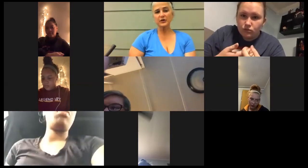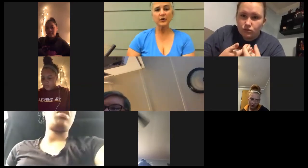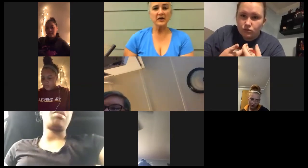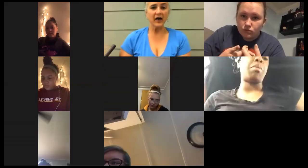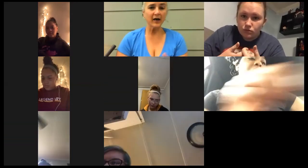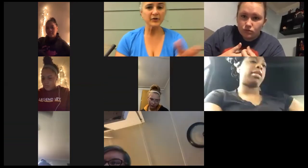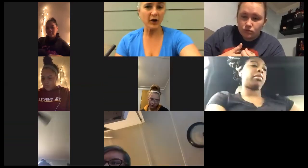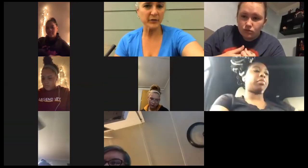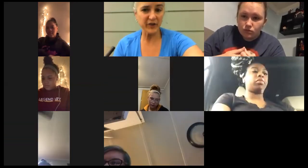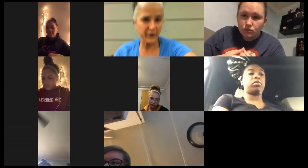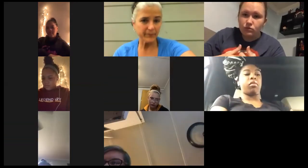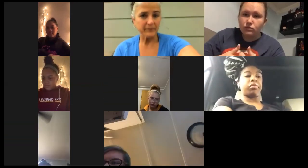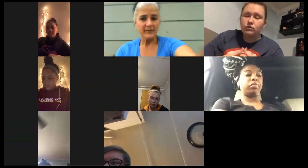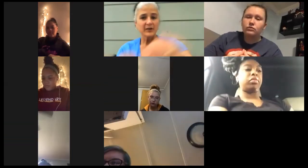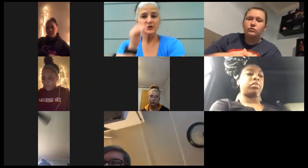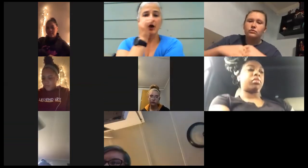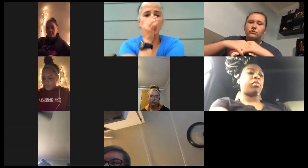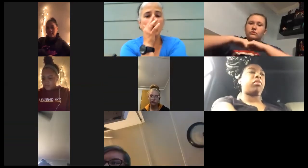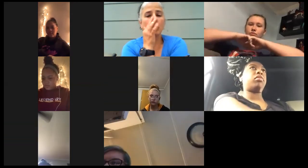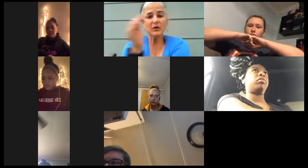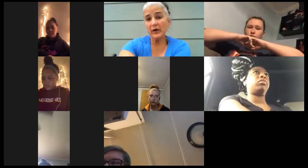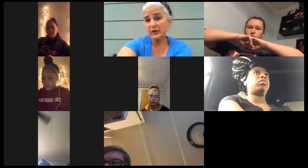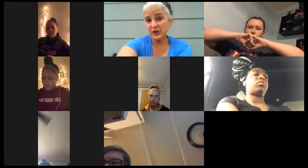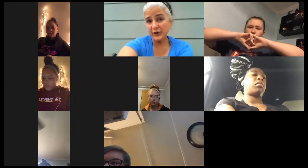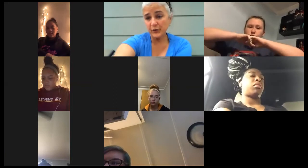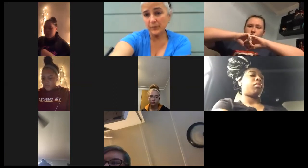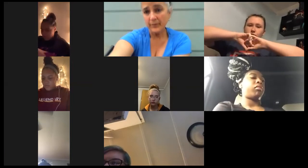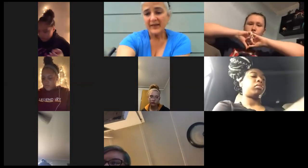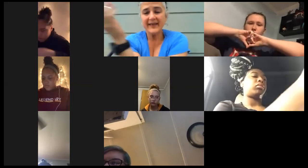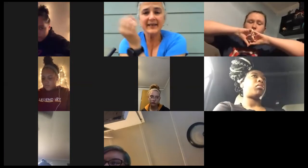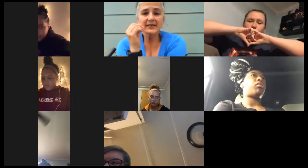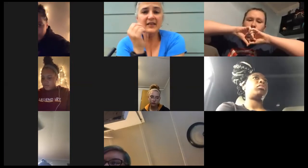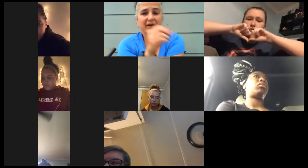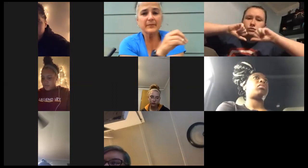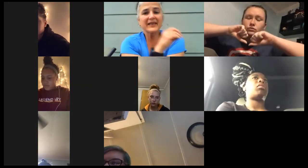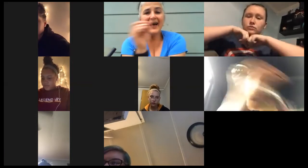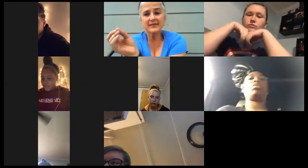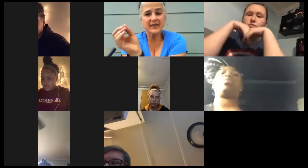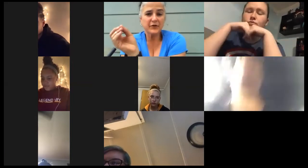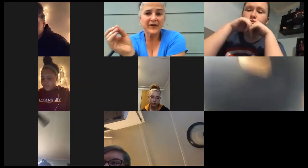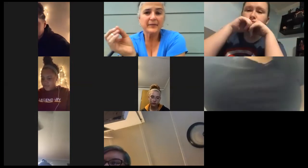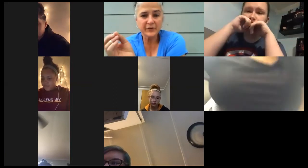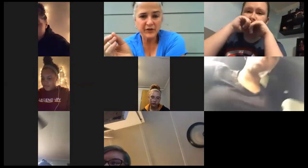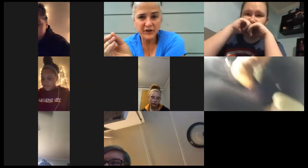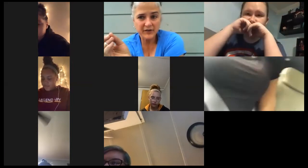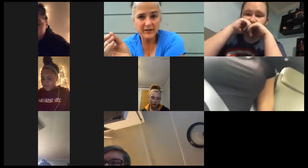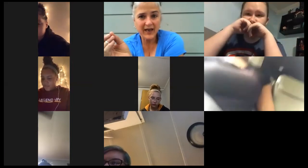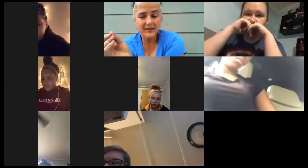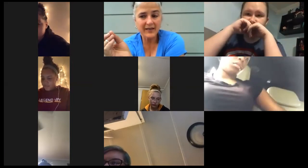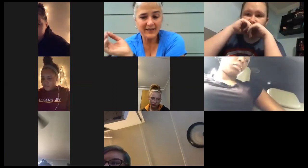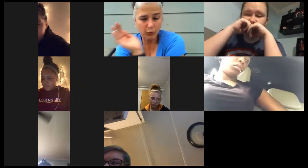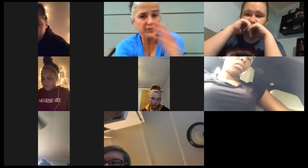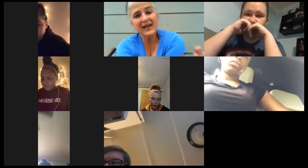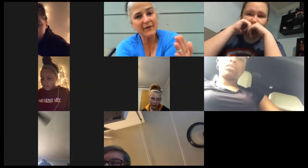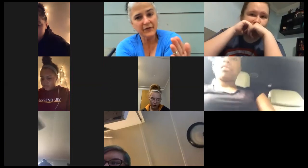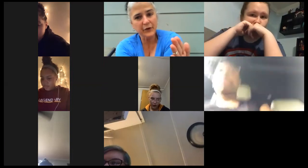to talk to each other. So what I want you to do is if anybody hasn't done their family introductions,